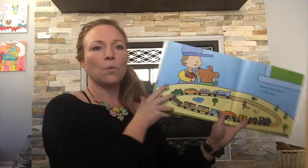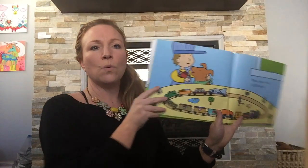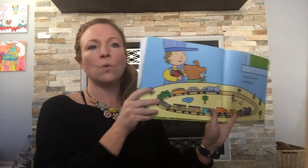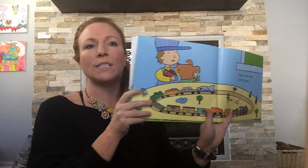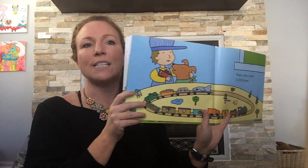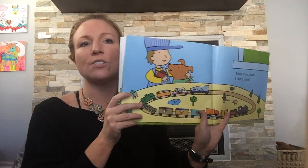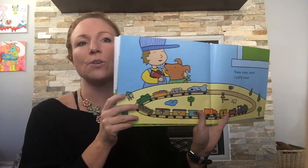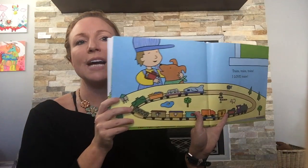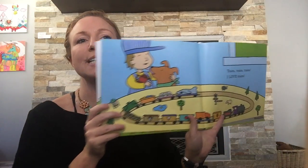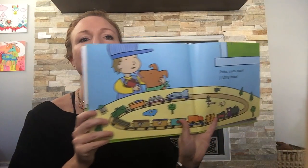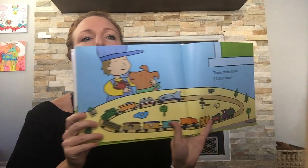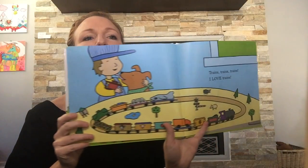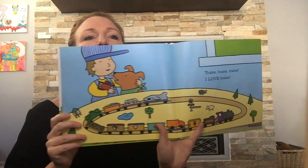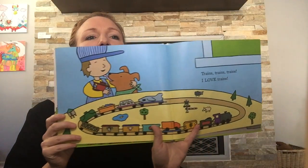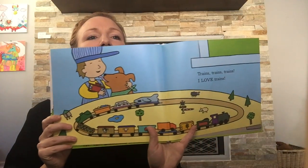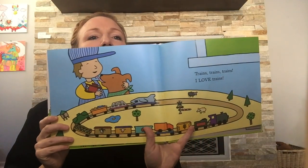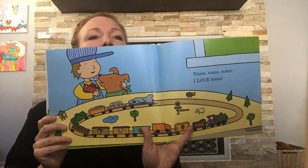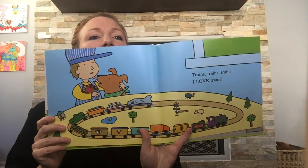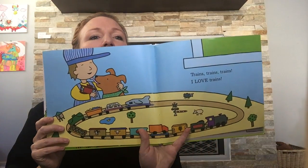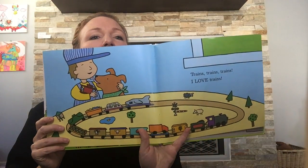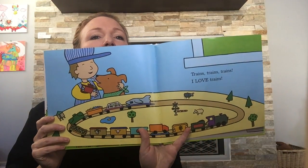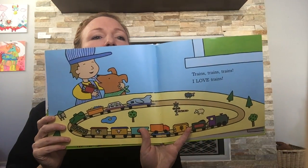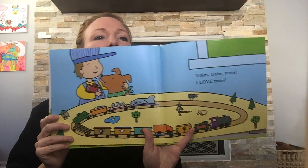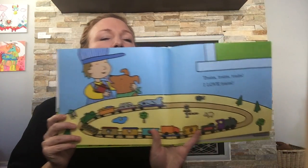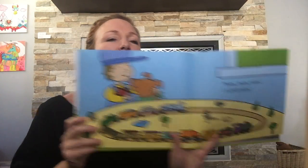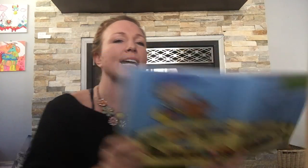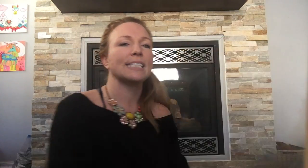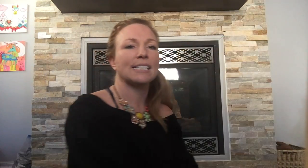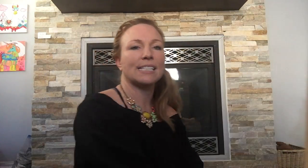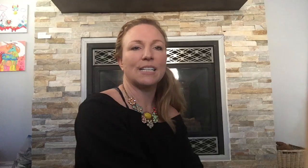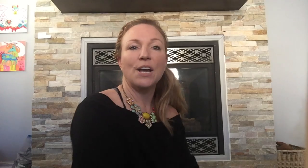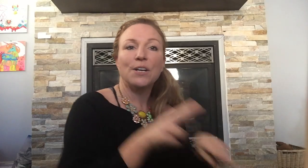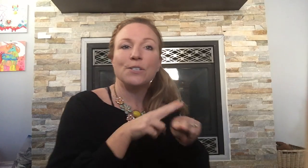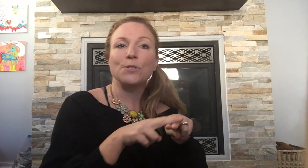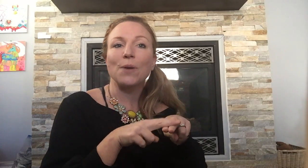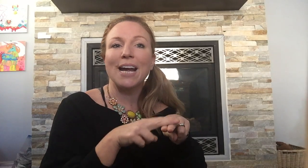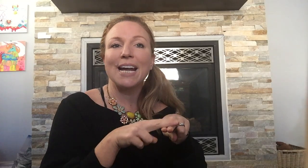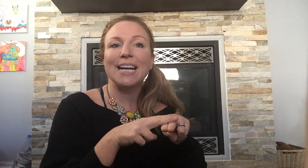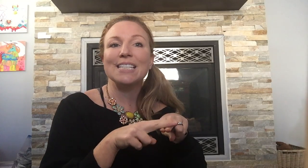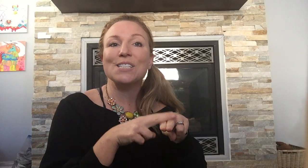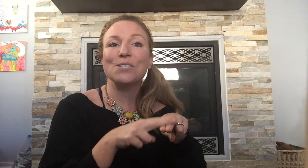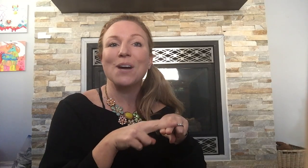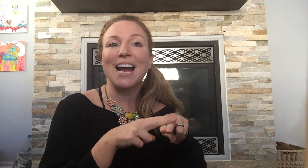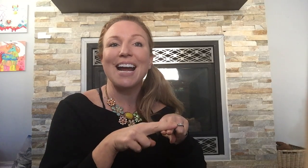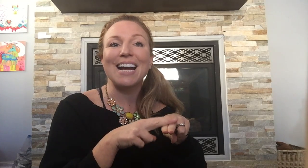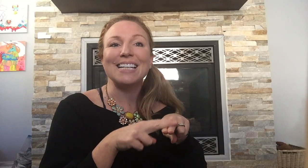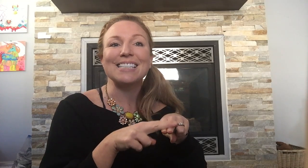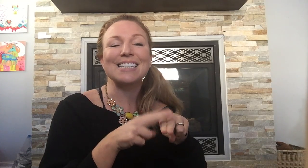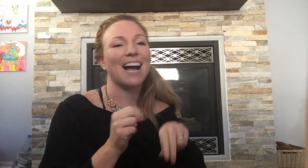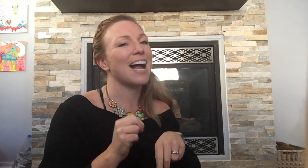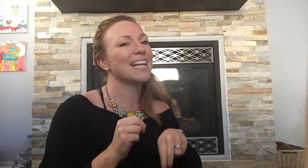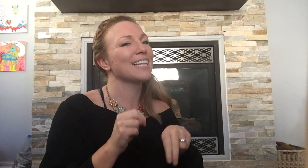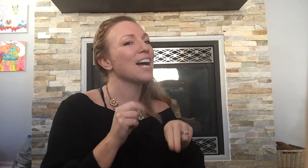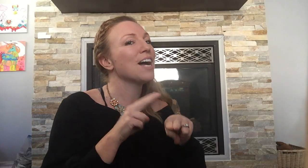Ooh, it says trains, trains. I love trains. Trains, trains. I